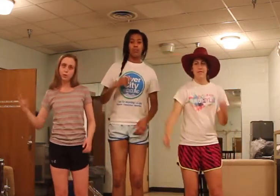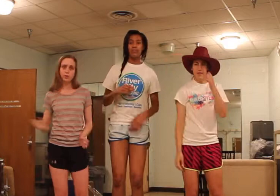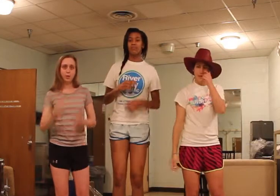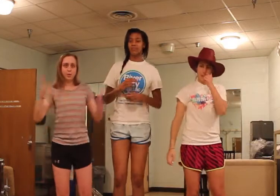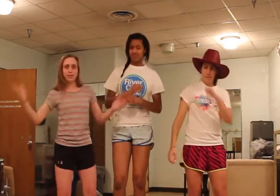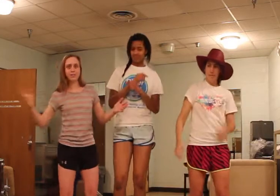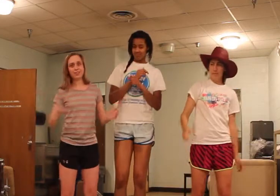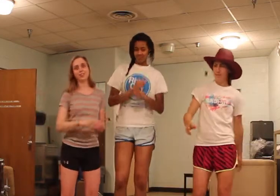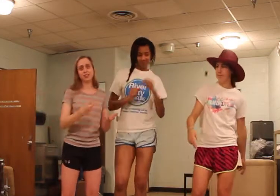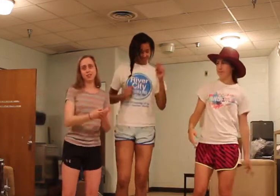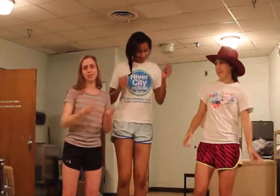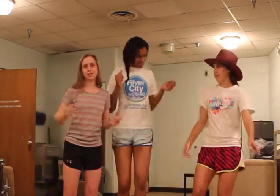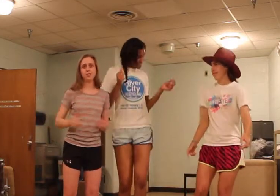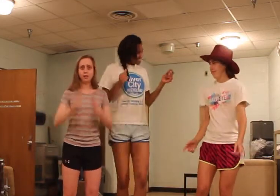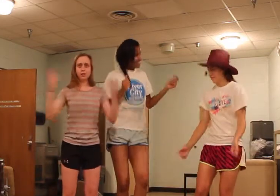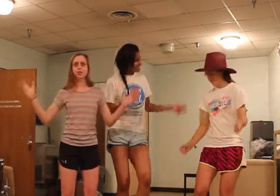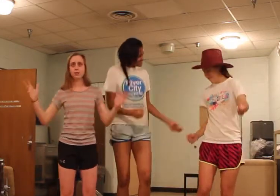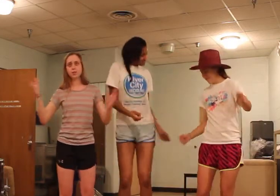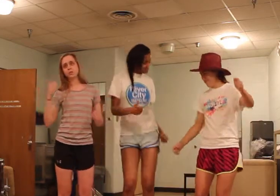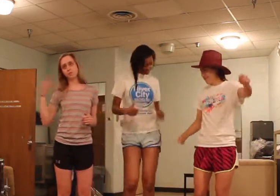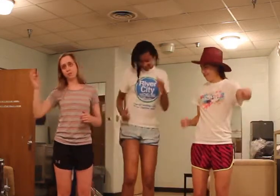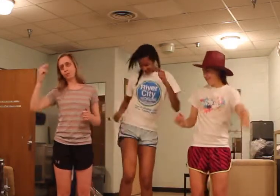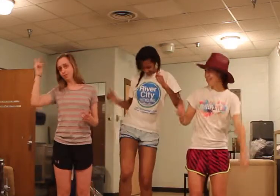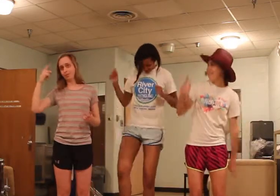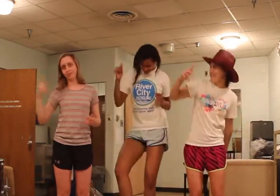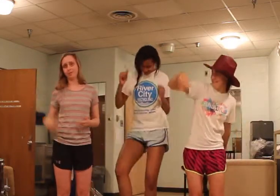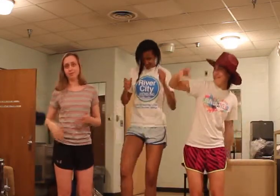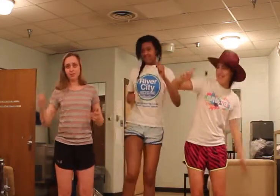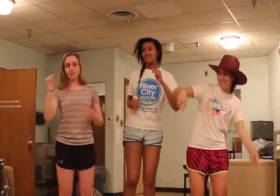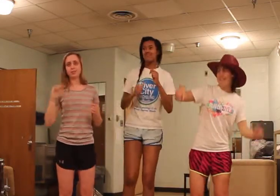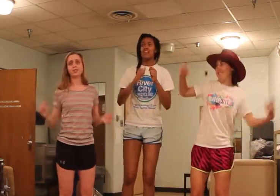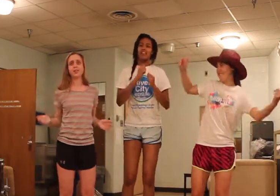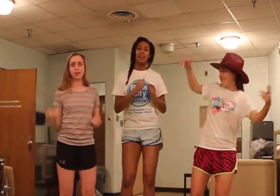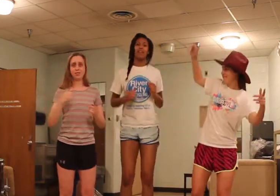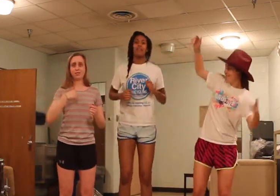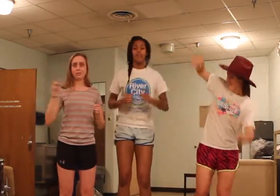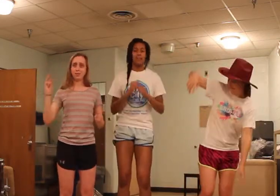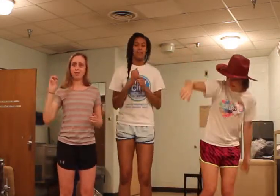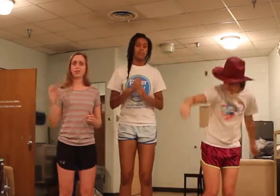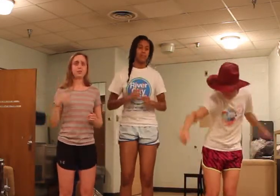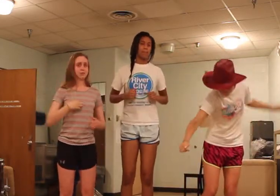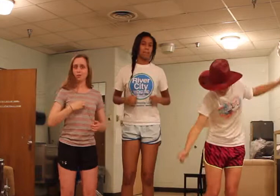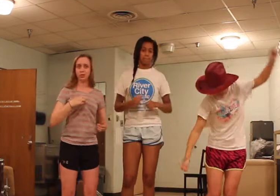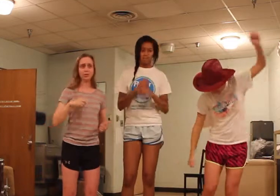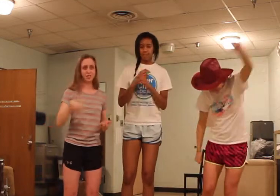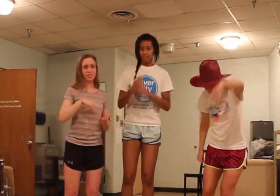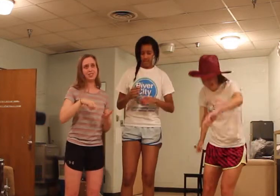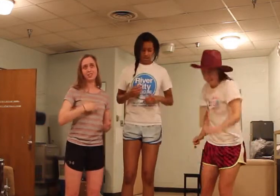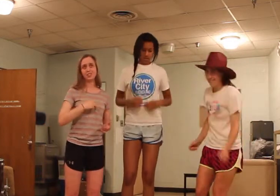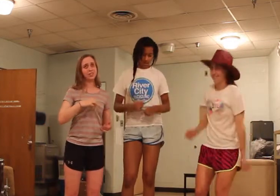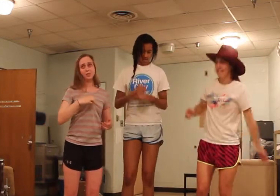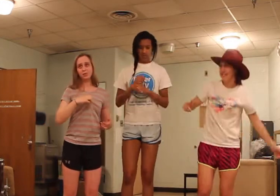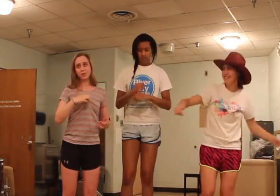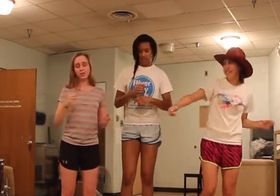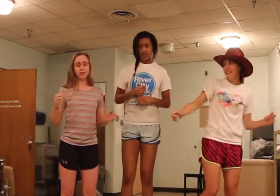The bigger they are, the harder they fall This bigger they want, this a diggity dog I'm like Madis R.I clothes off Swaggin' in their balls and thones